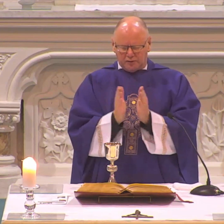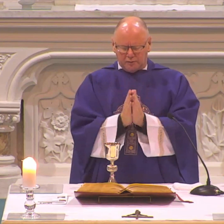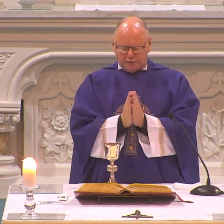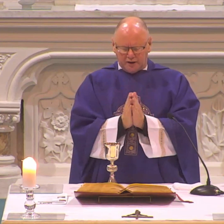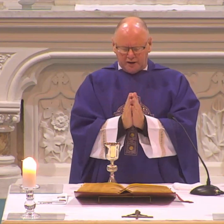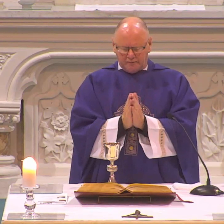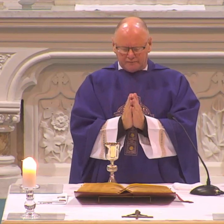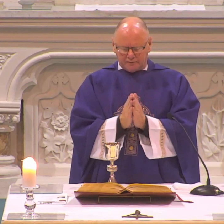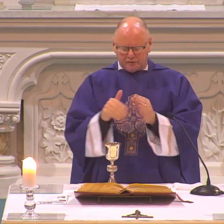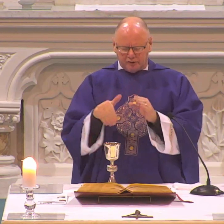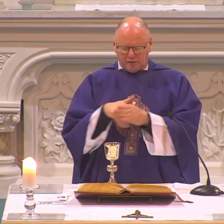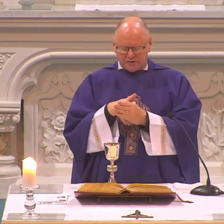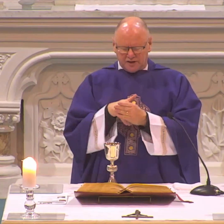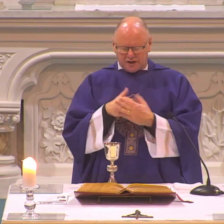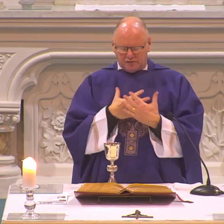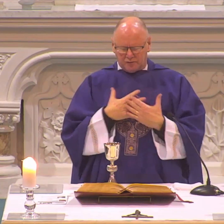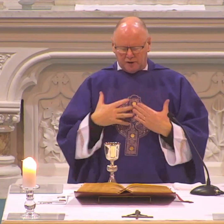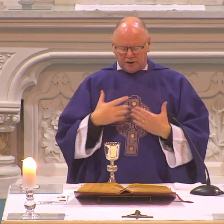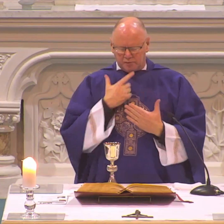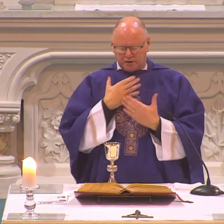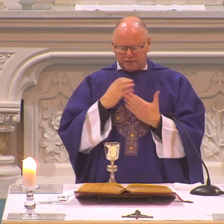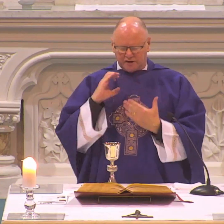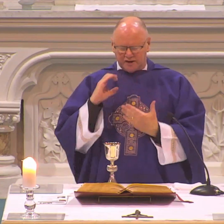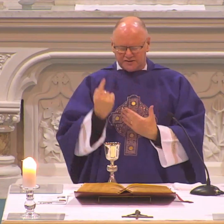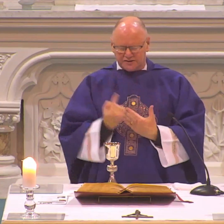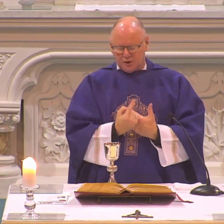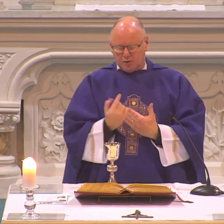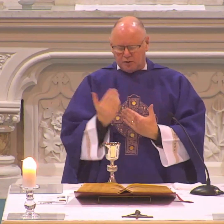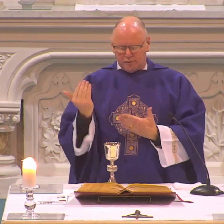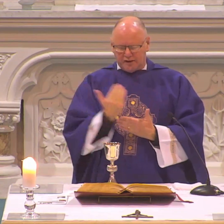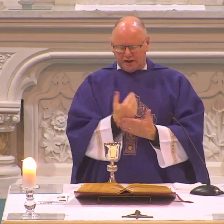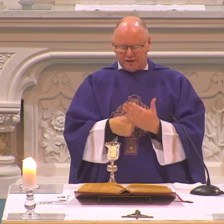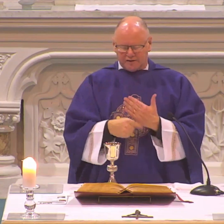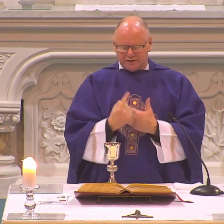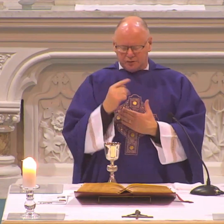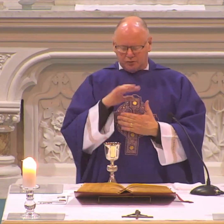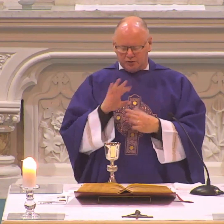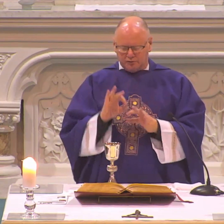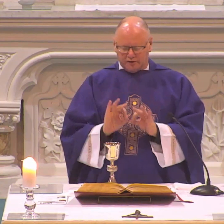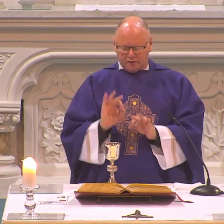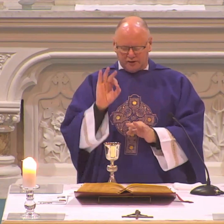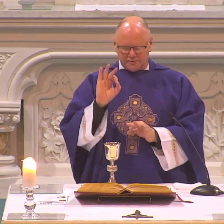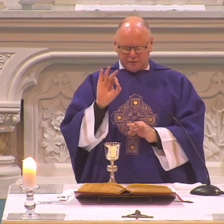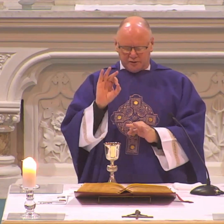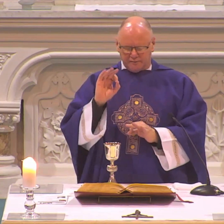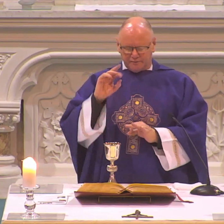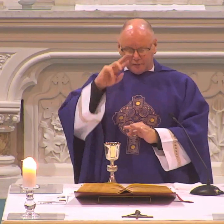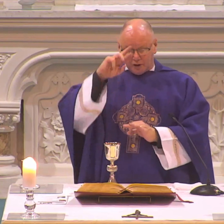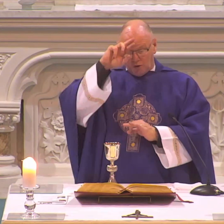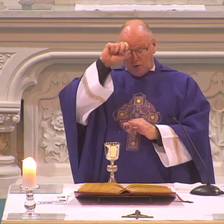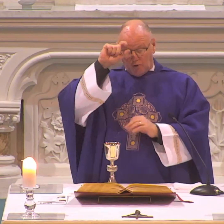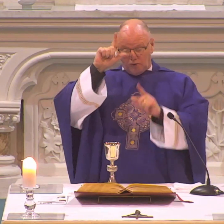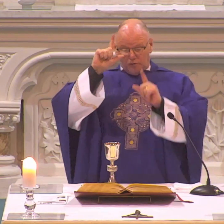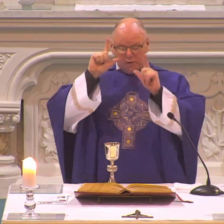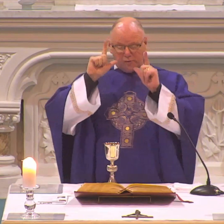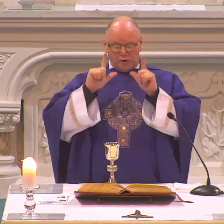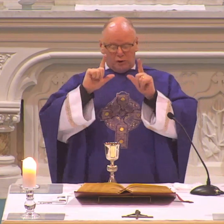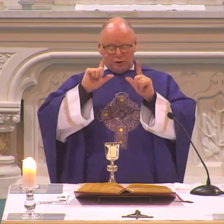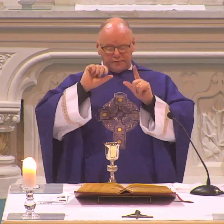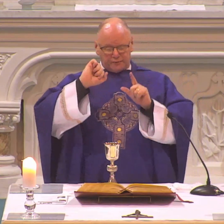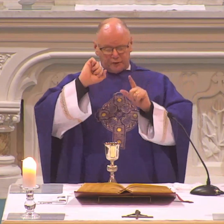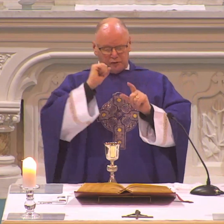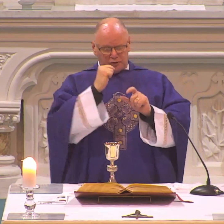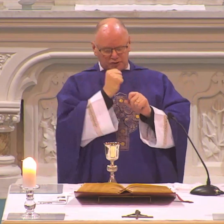Humbly we pray that, partaking of the body and blood of Christ, we may be gathered into one by the Holy Spirit. Remember,